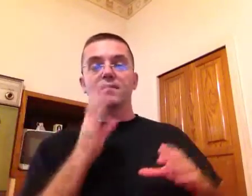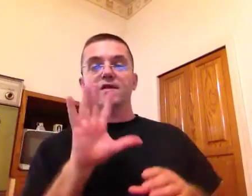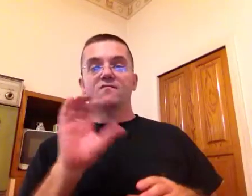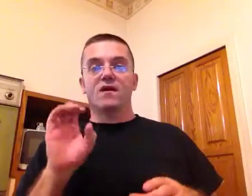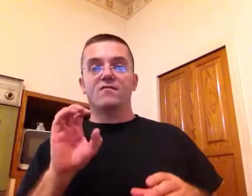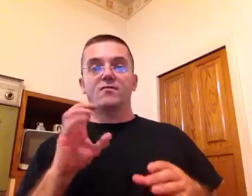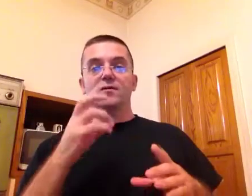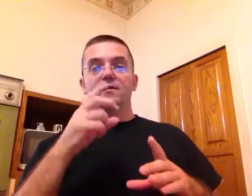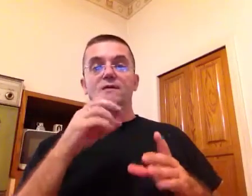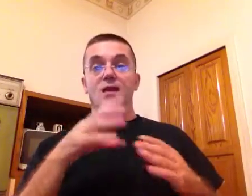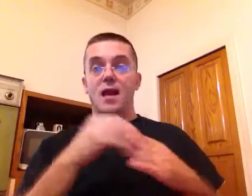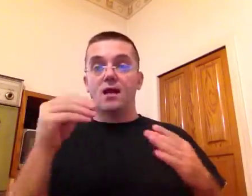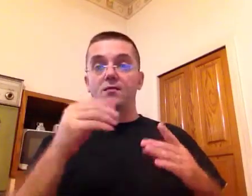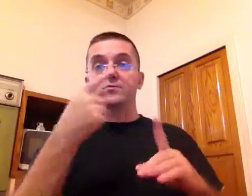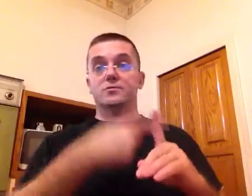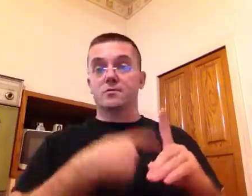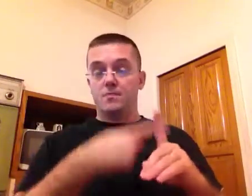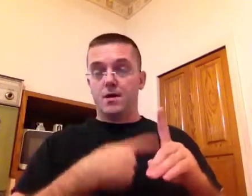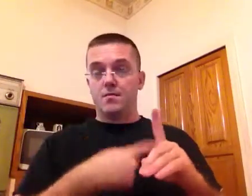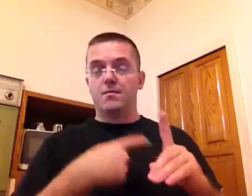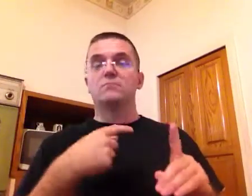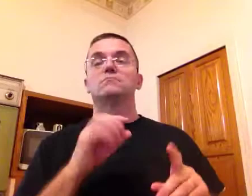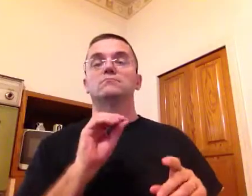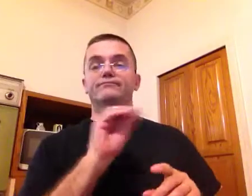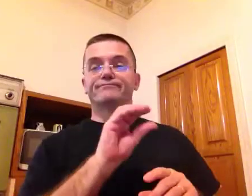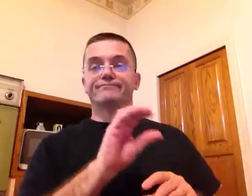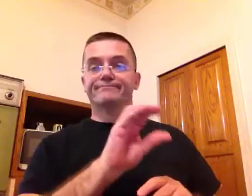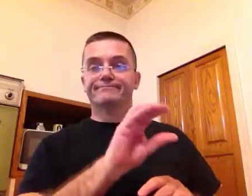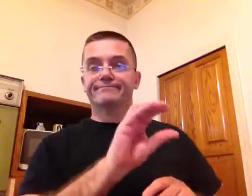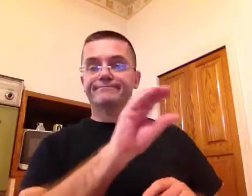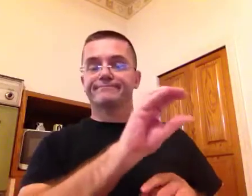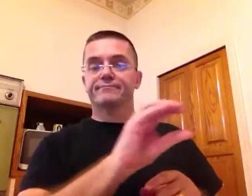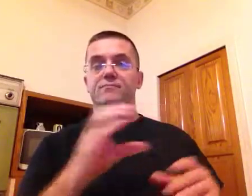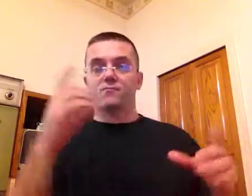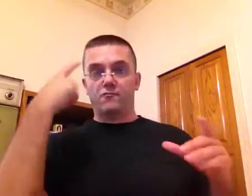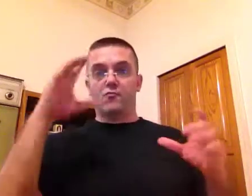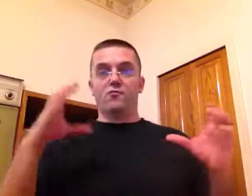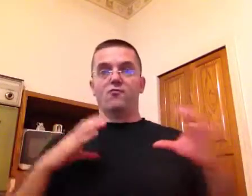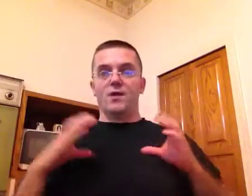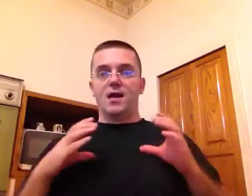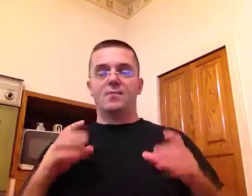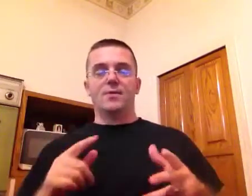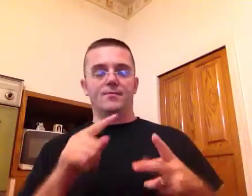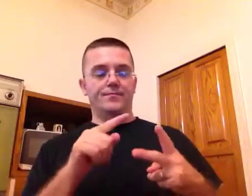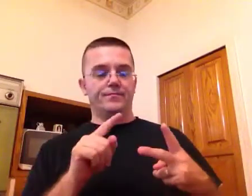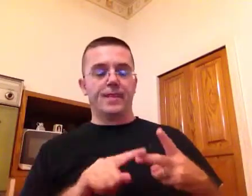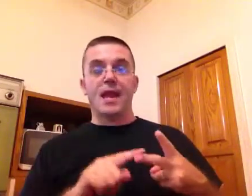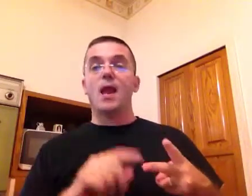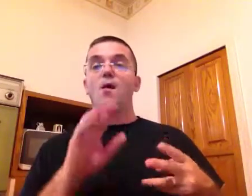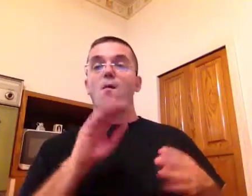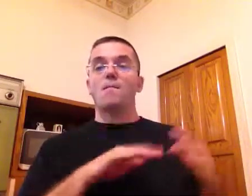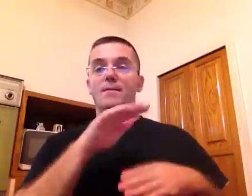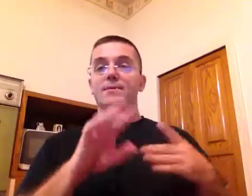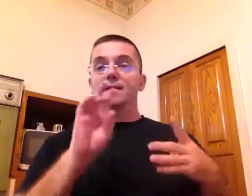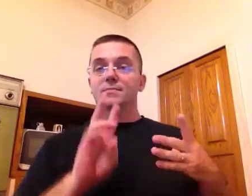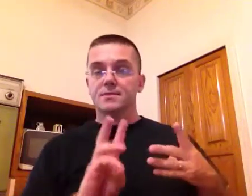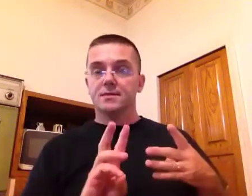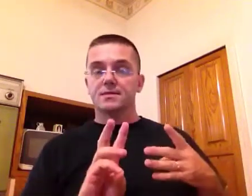that. All right. And now that you're doing that, then how much can we put together for college? And we do something